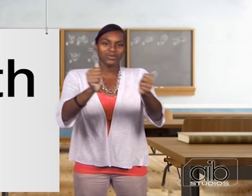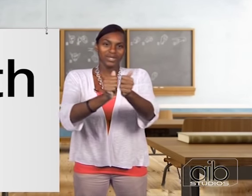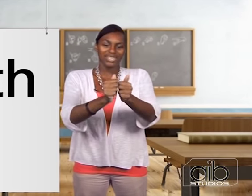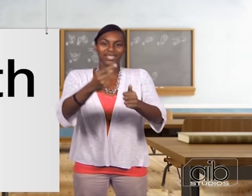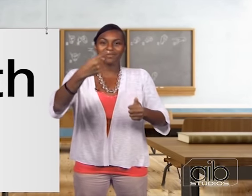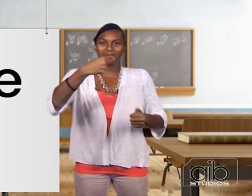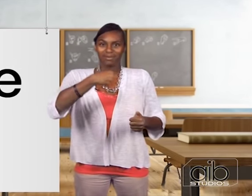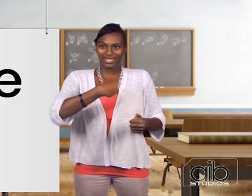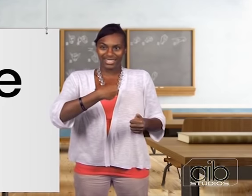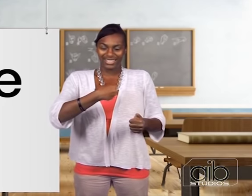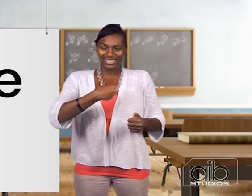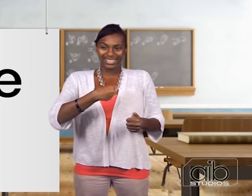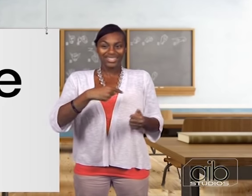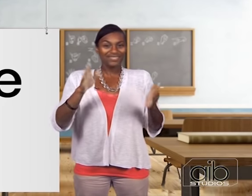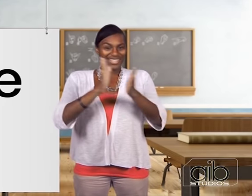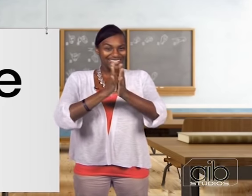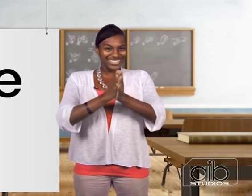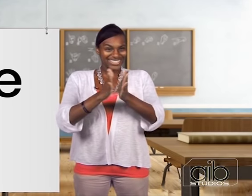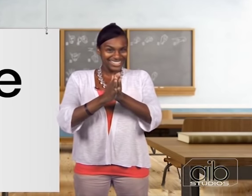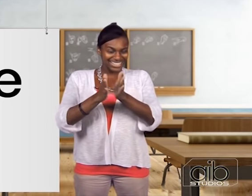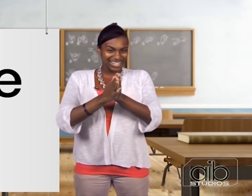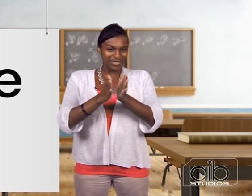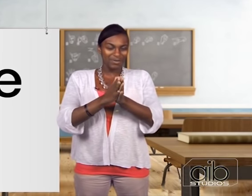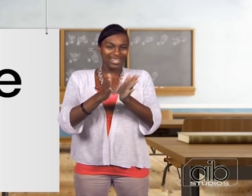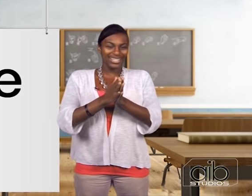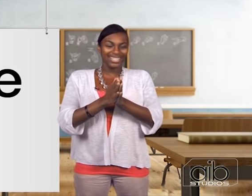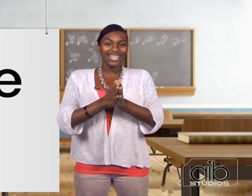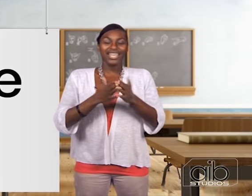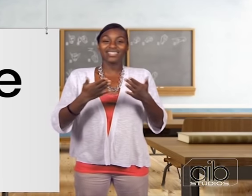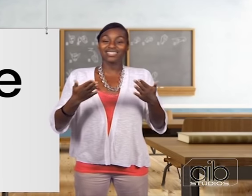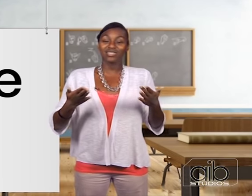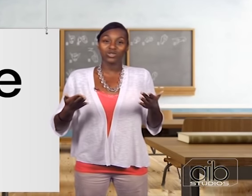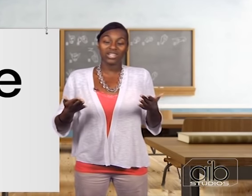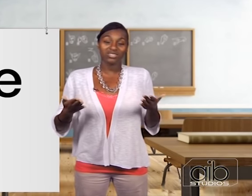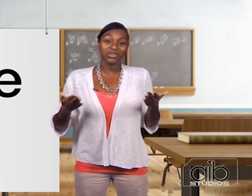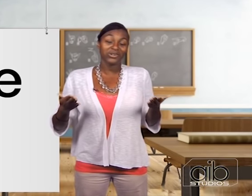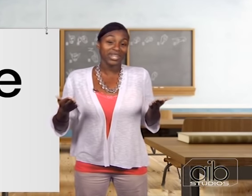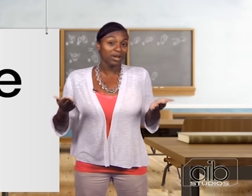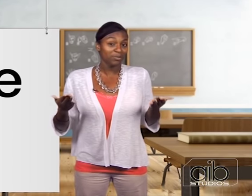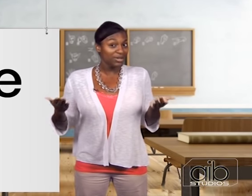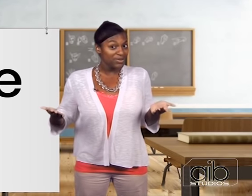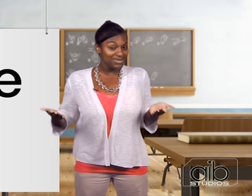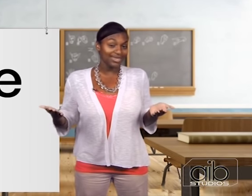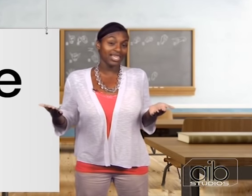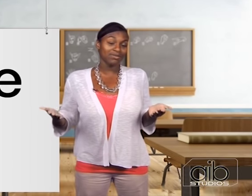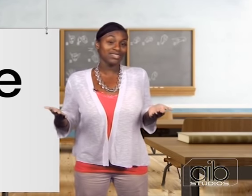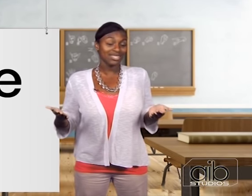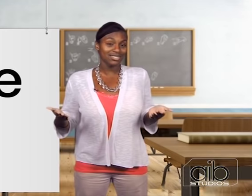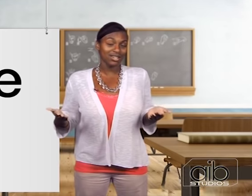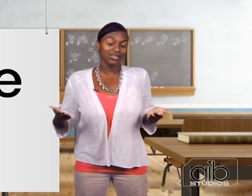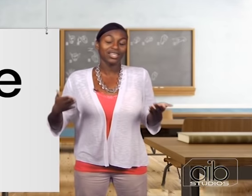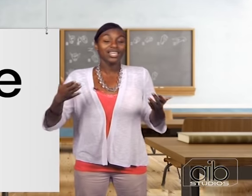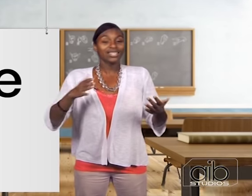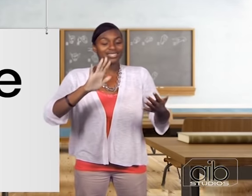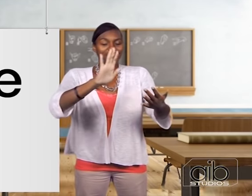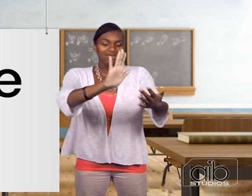with me? Very good, everybody. And since you guys are all now pros at the ABC song, instead of